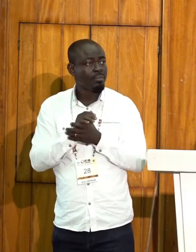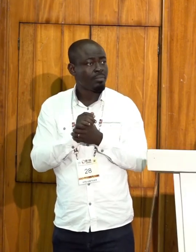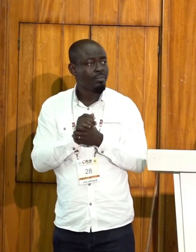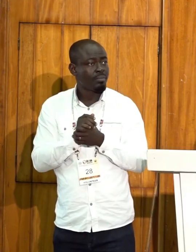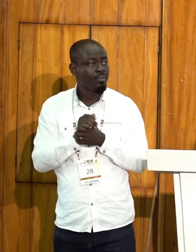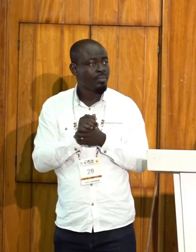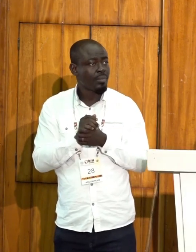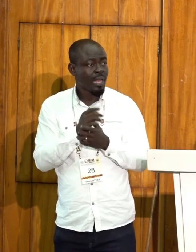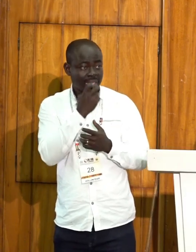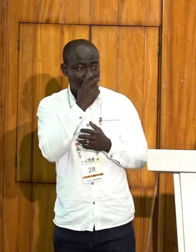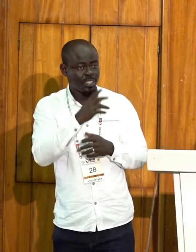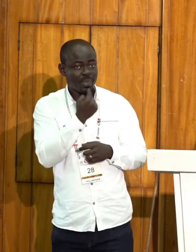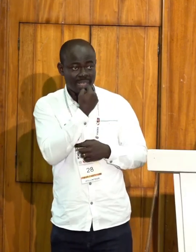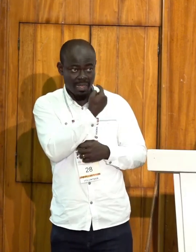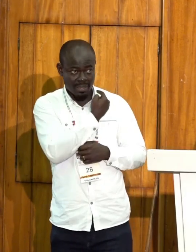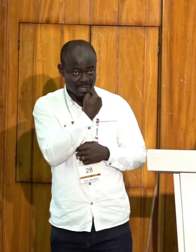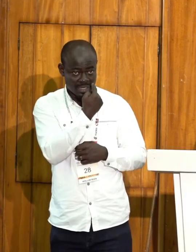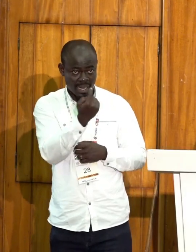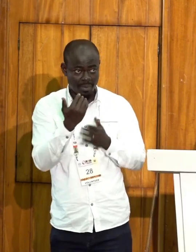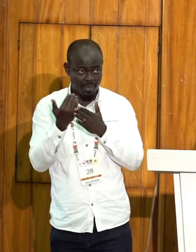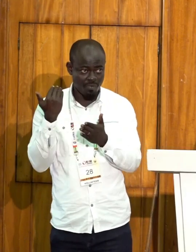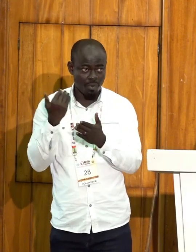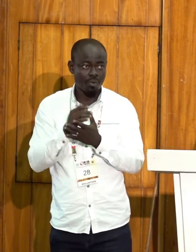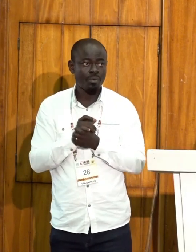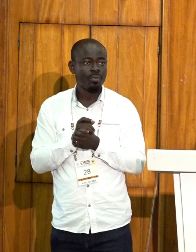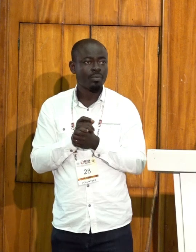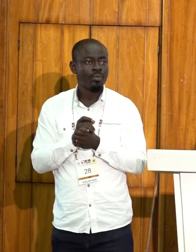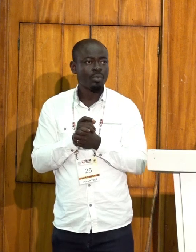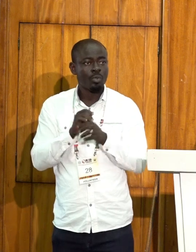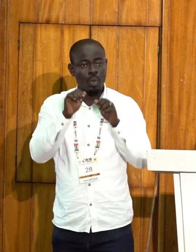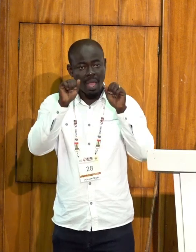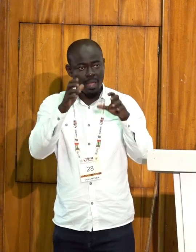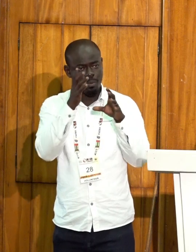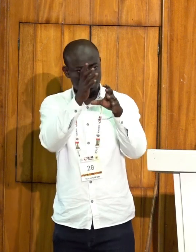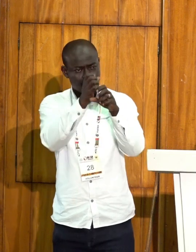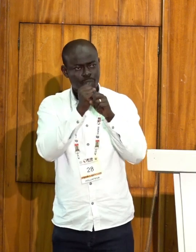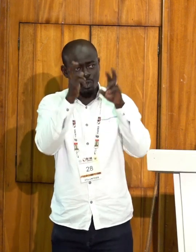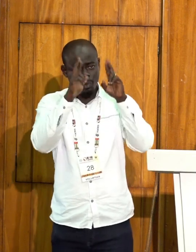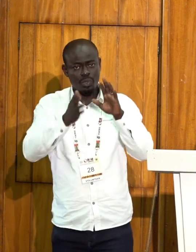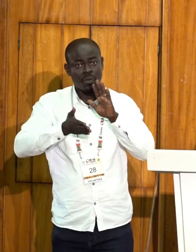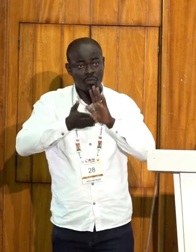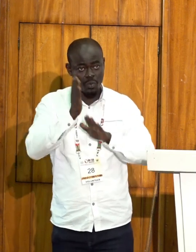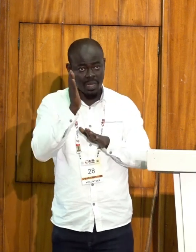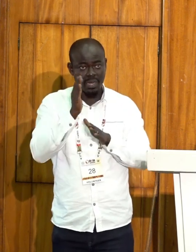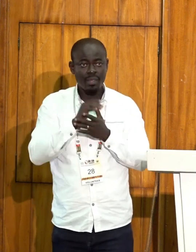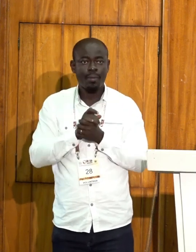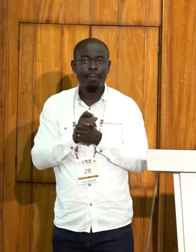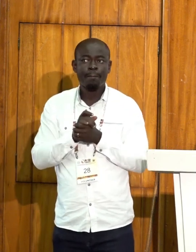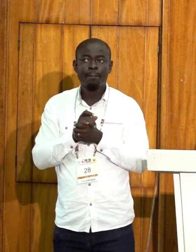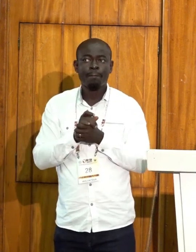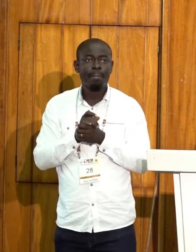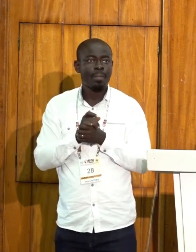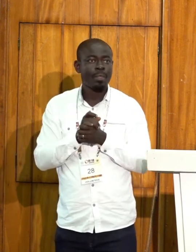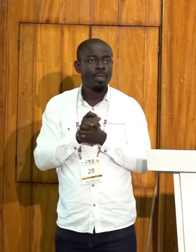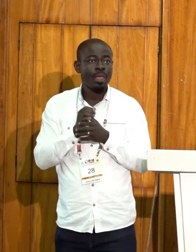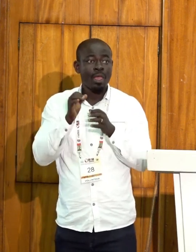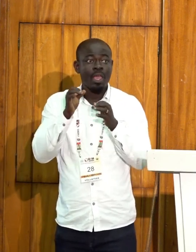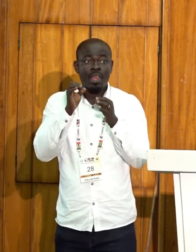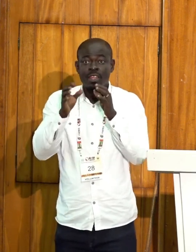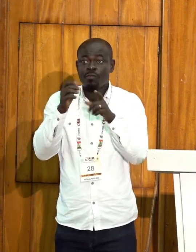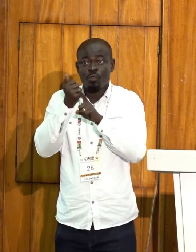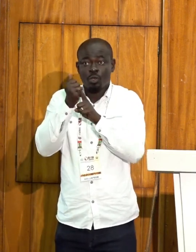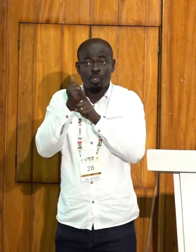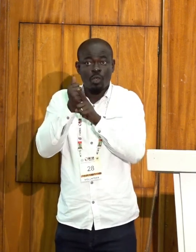earlier speaker talked about, you can get results very quickly, and also if you have just been